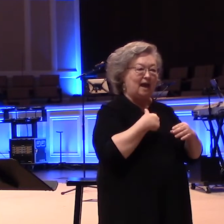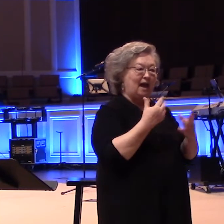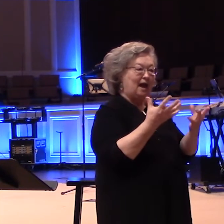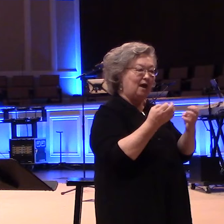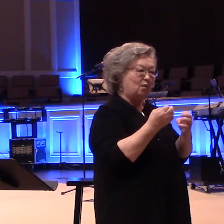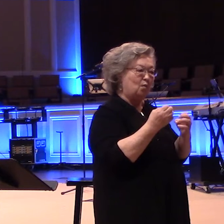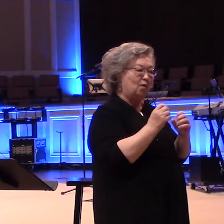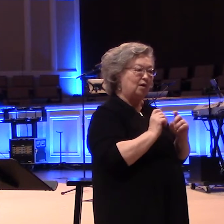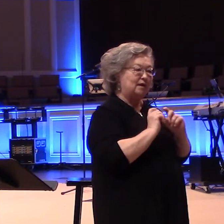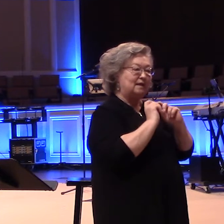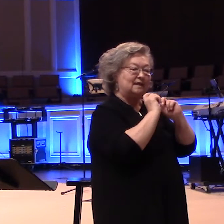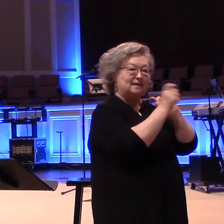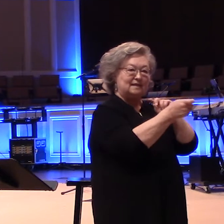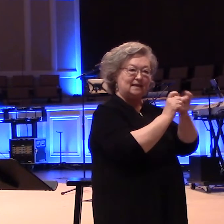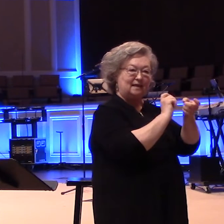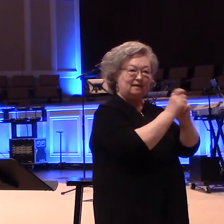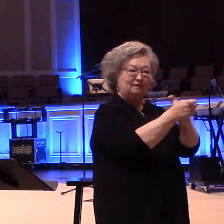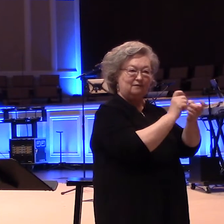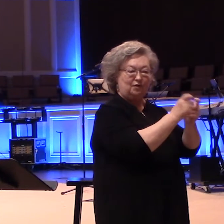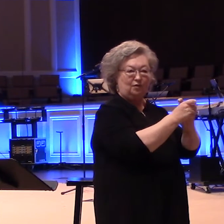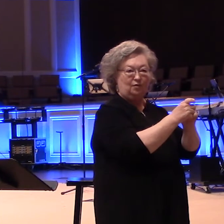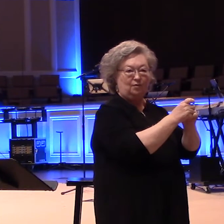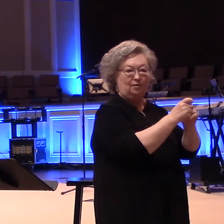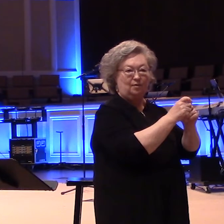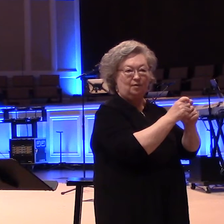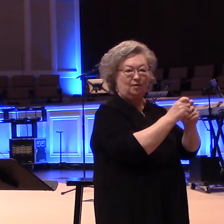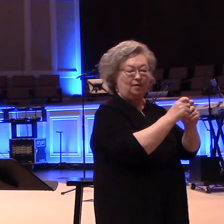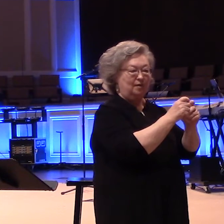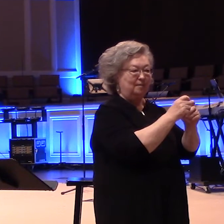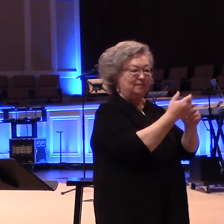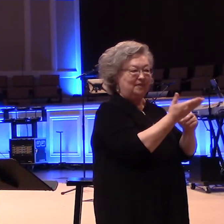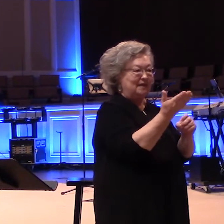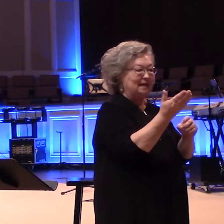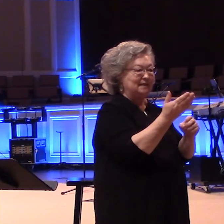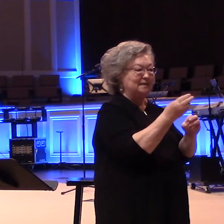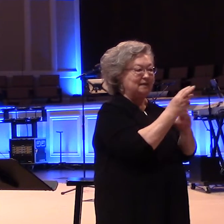supernatural reality of generosity and provision that the world can't destroy.